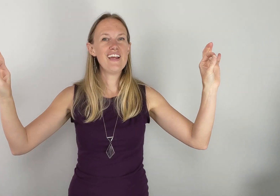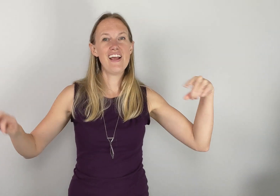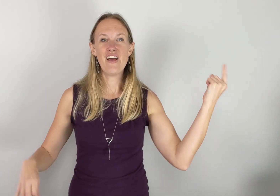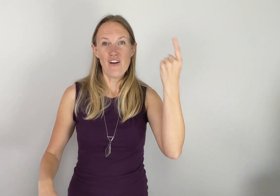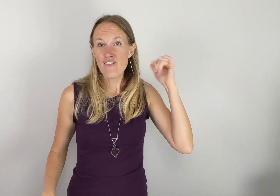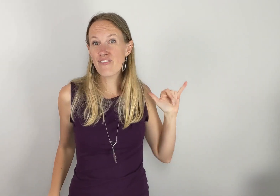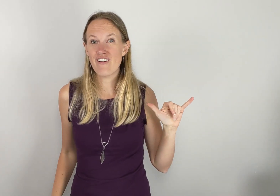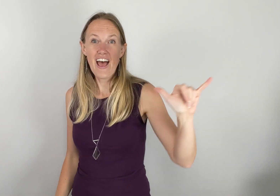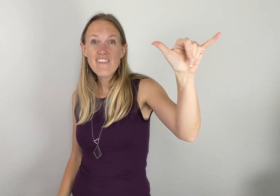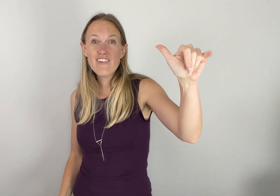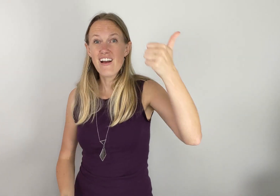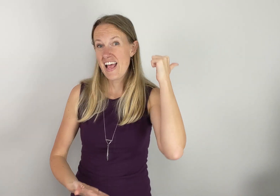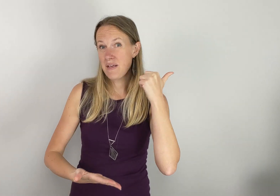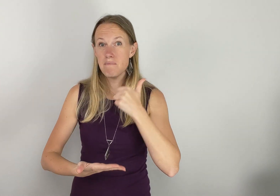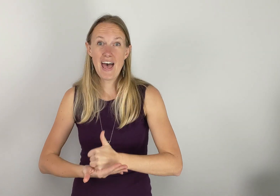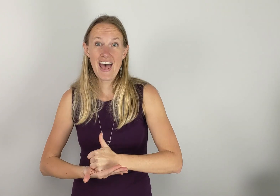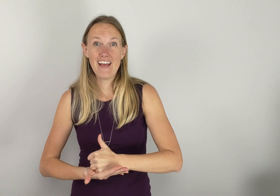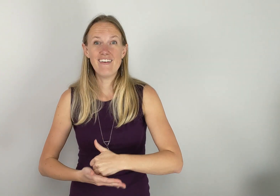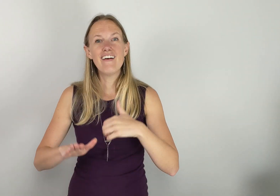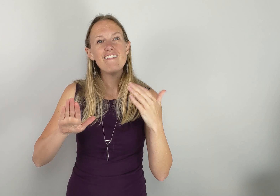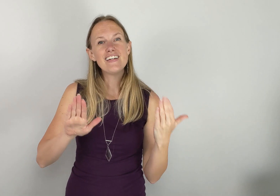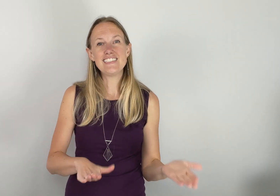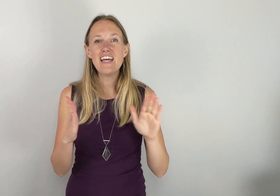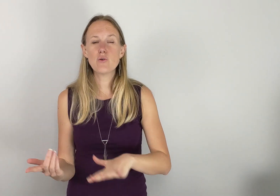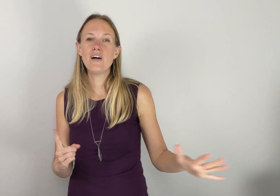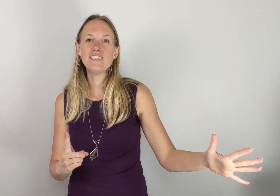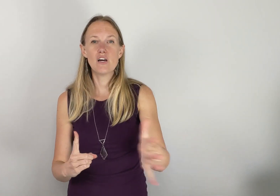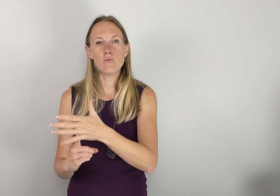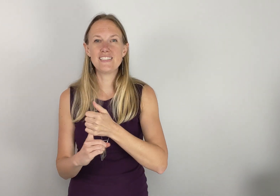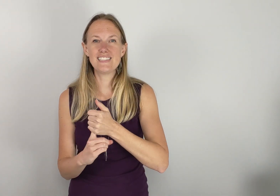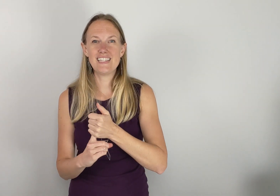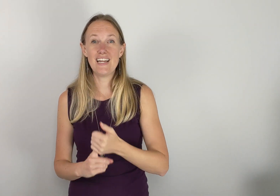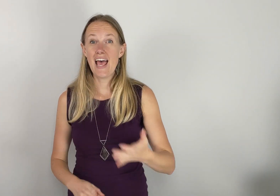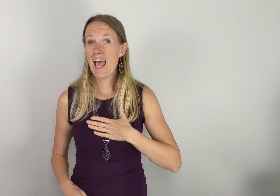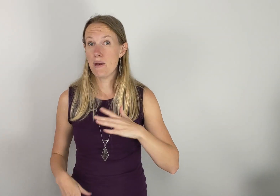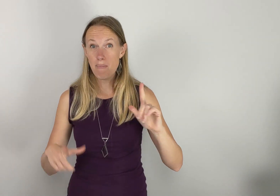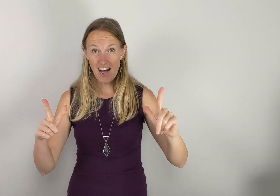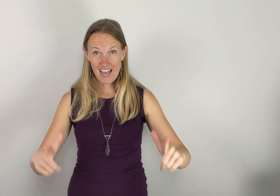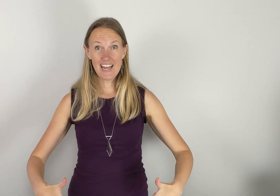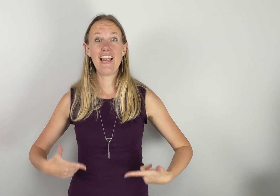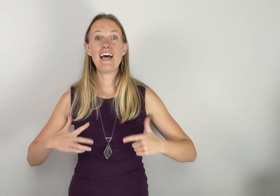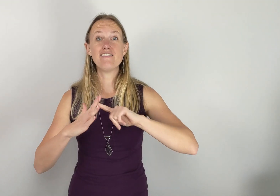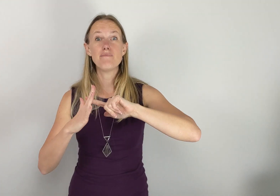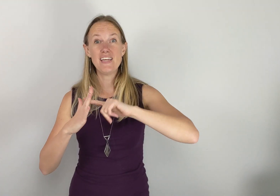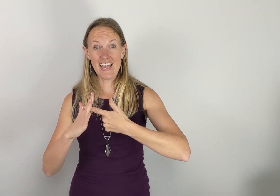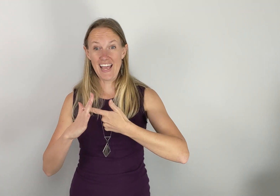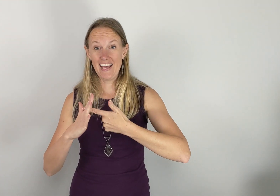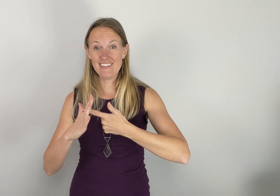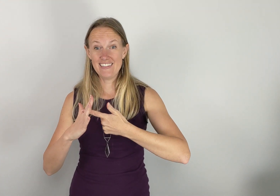free forever, amen. When death was arrested and my life began.